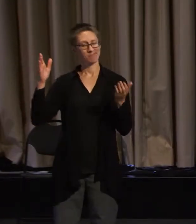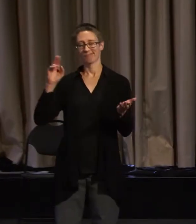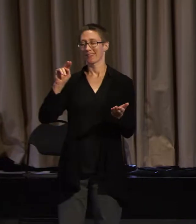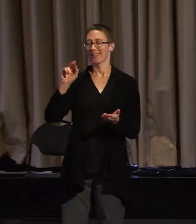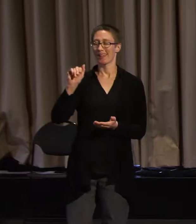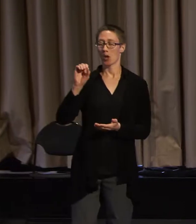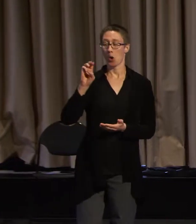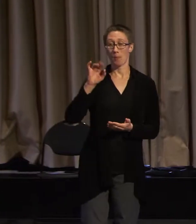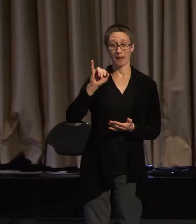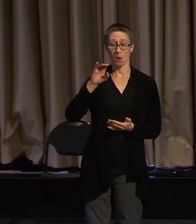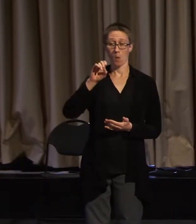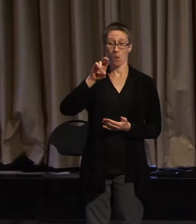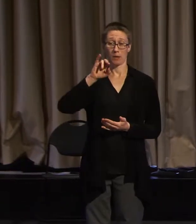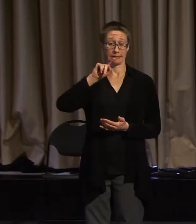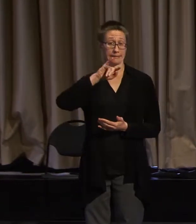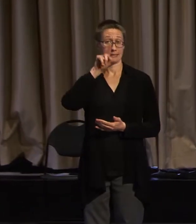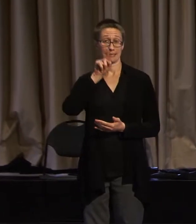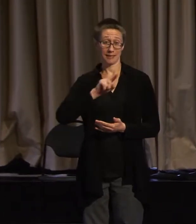Mending Spirits.